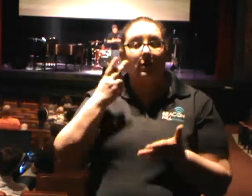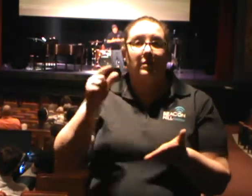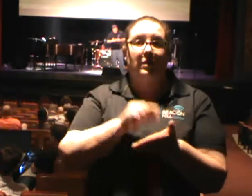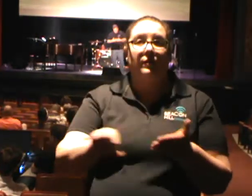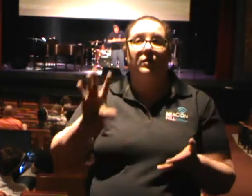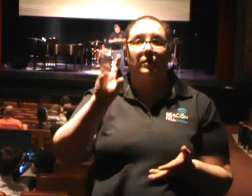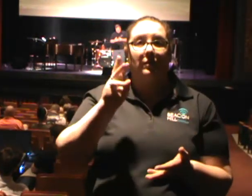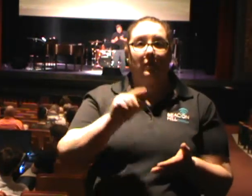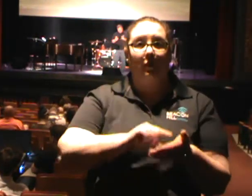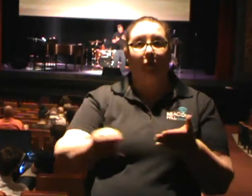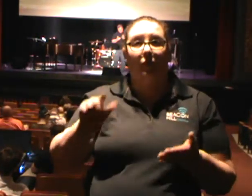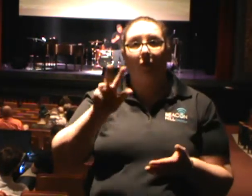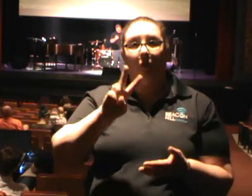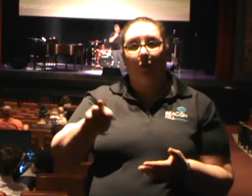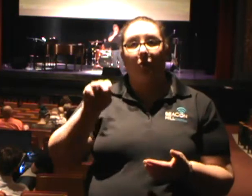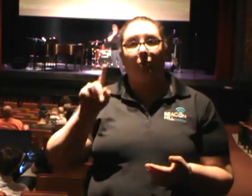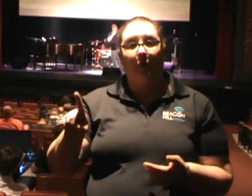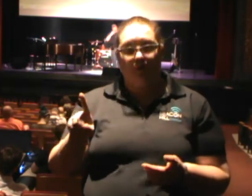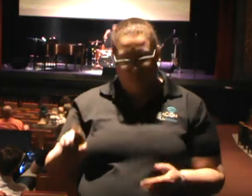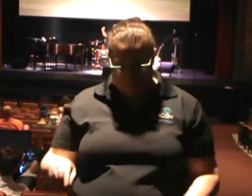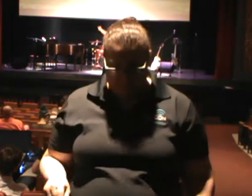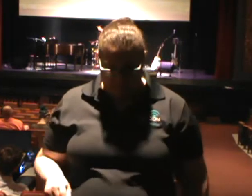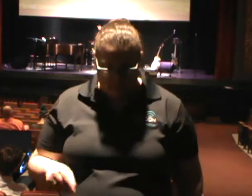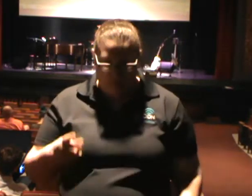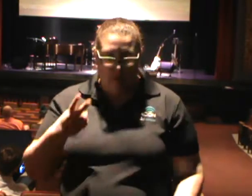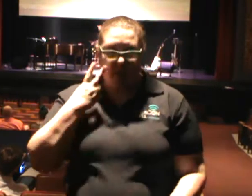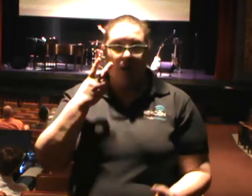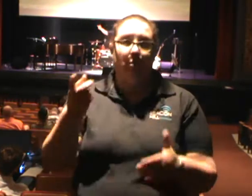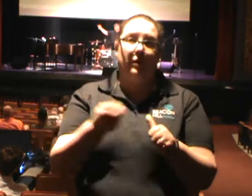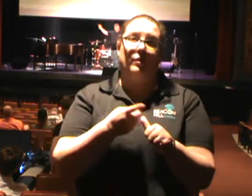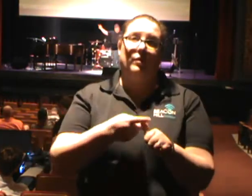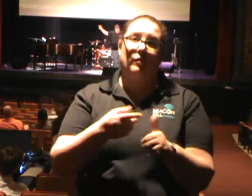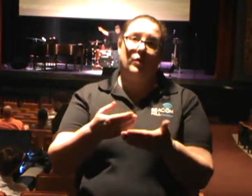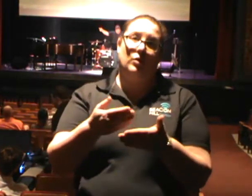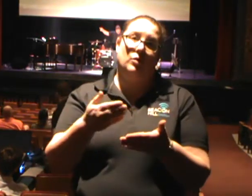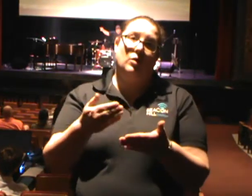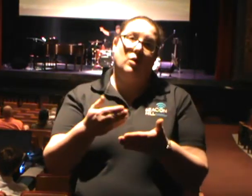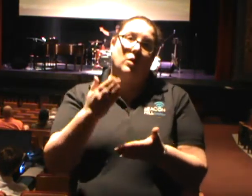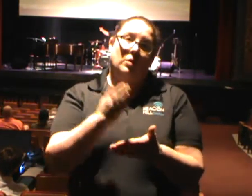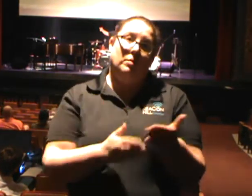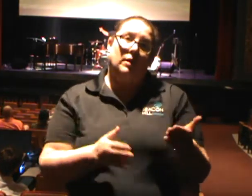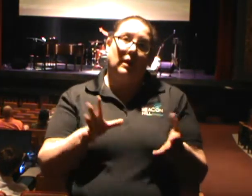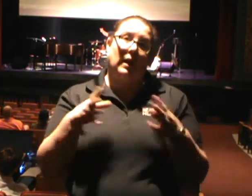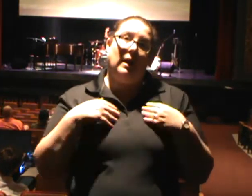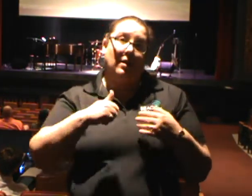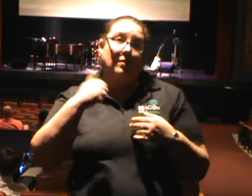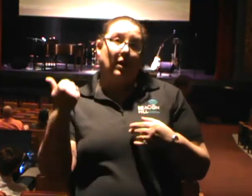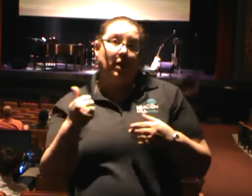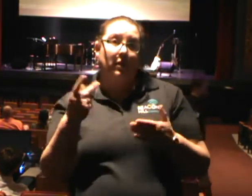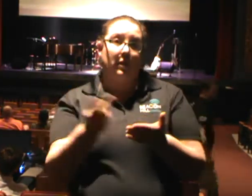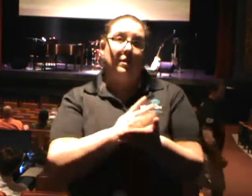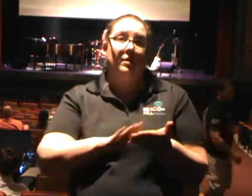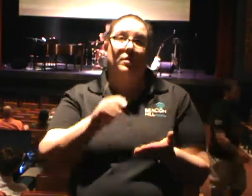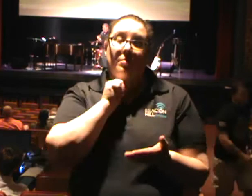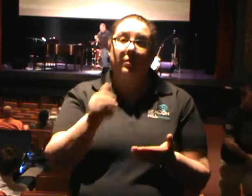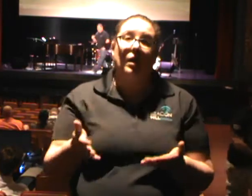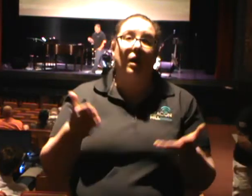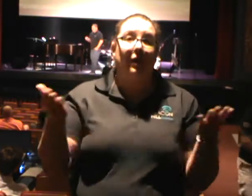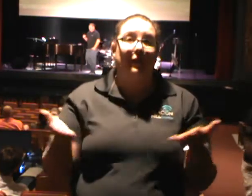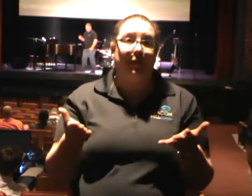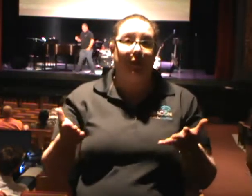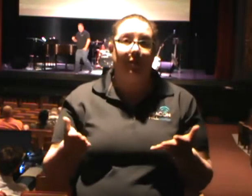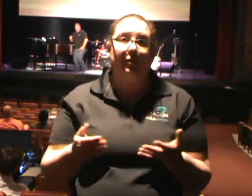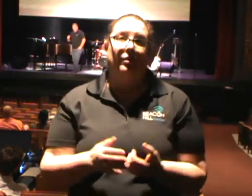21. And I'll just read the first part because I have other sheep that are not of this fold. See, this is the